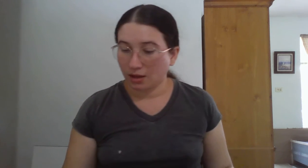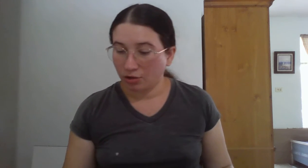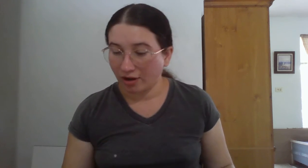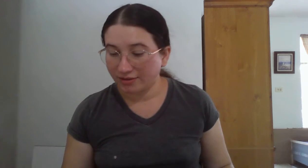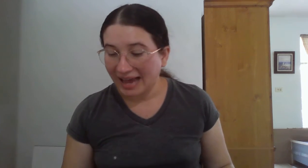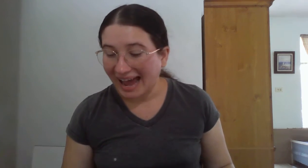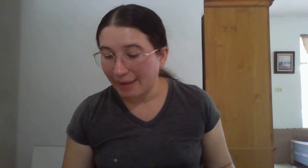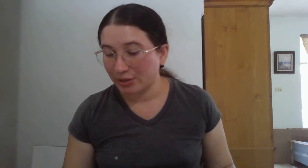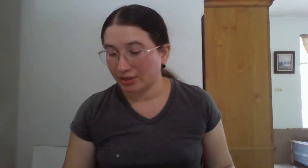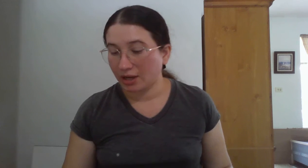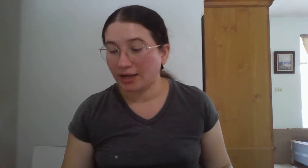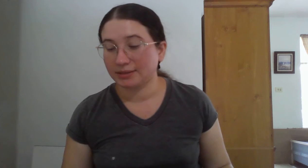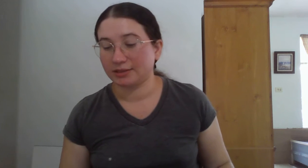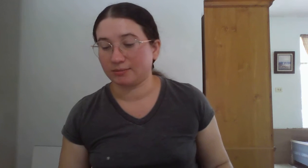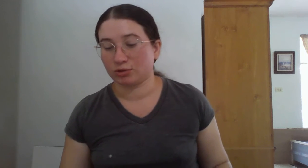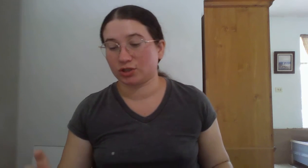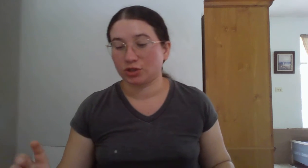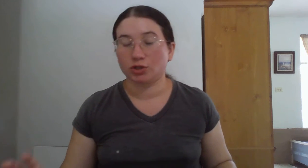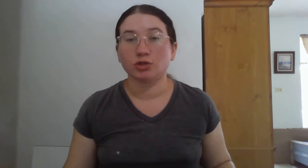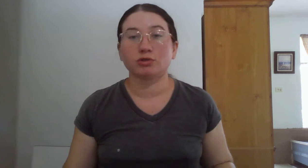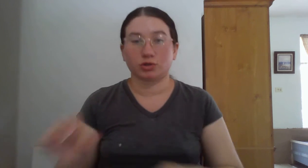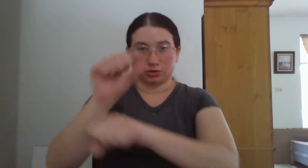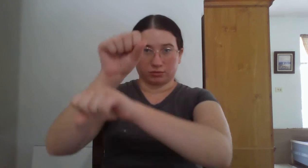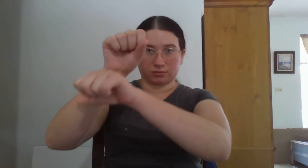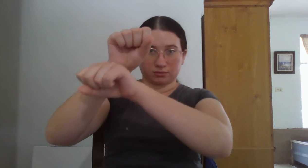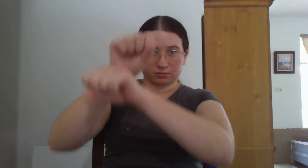You have habit, custom, or just used to.